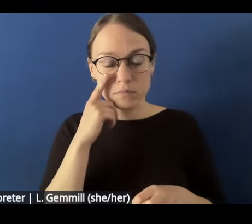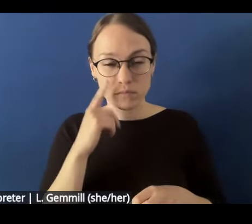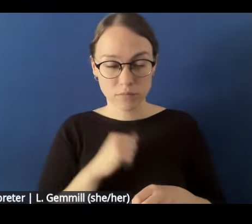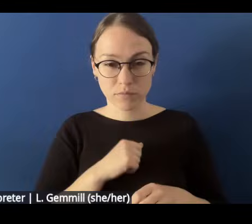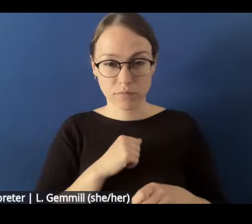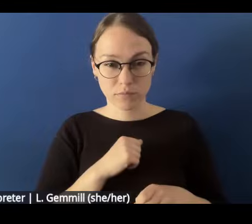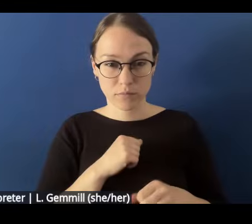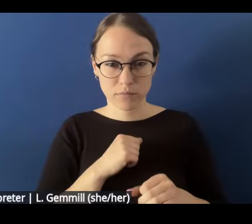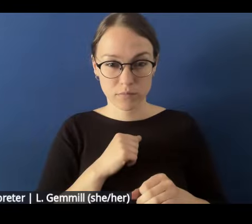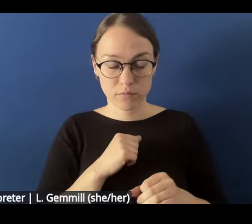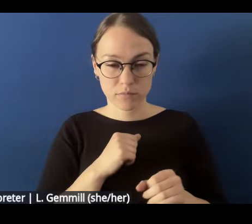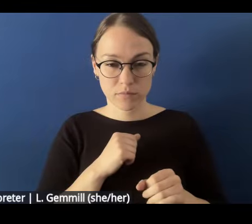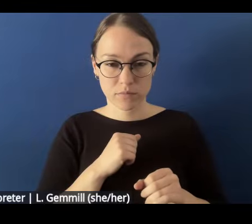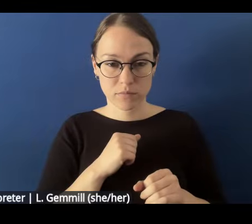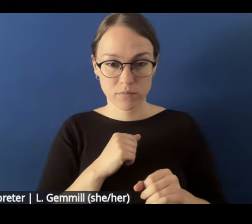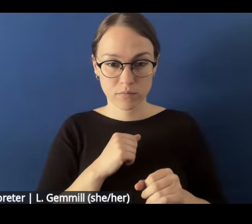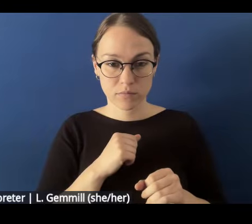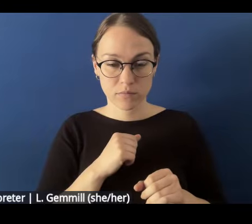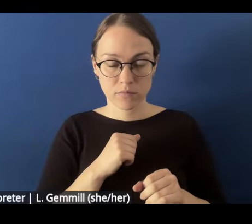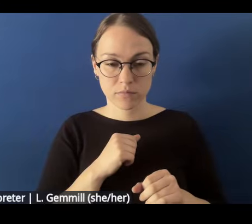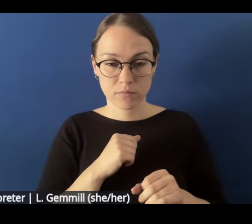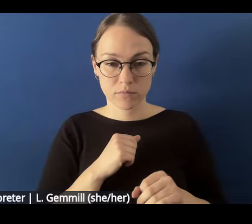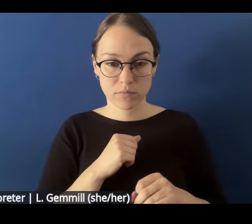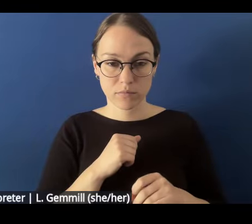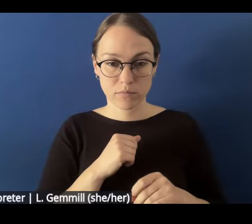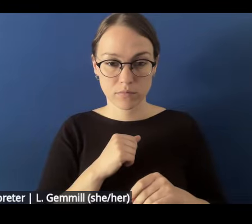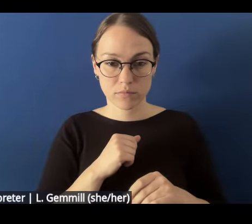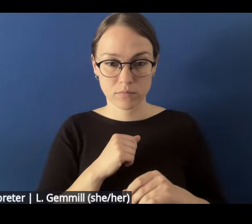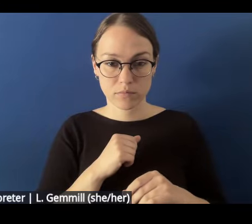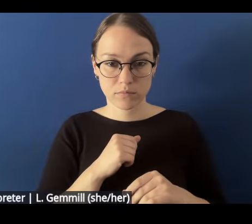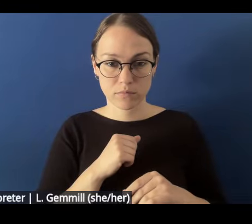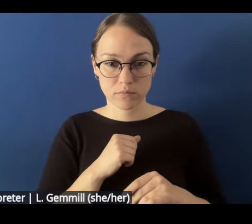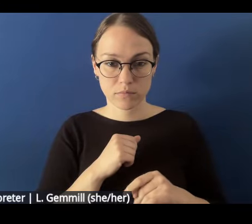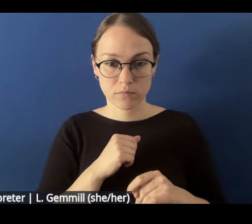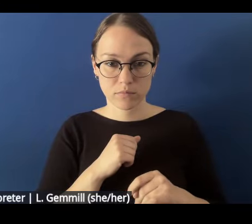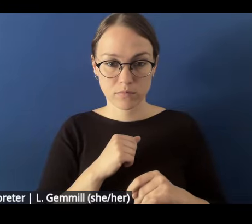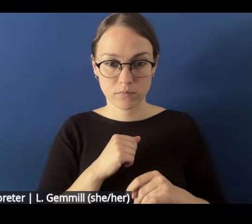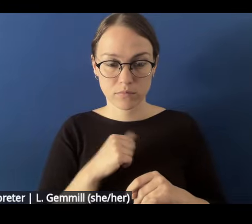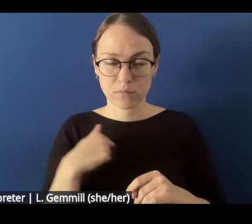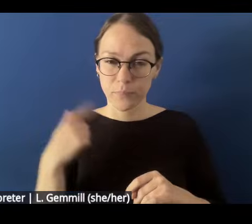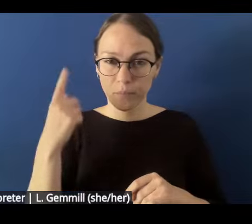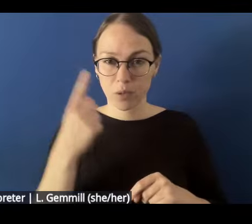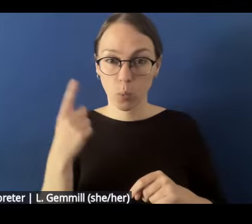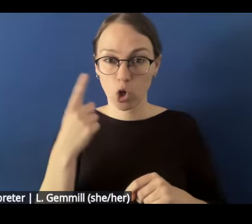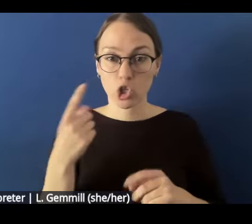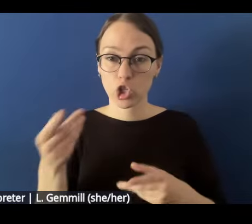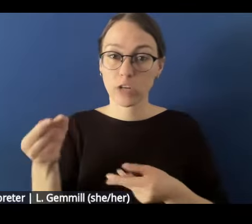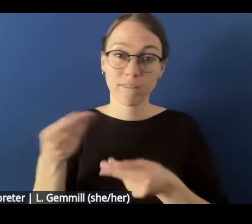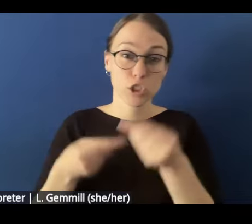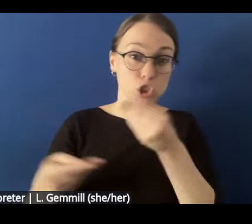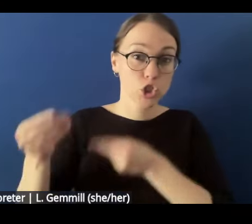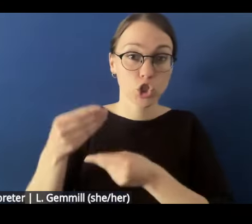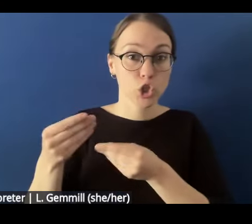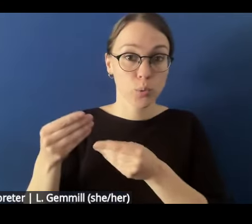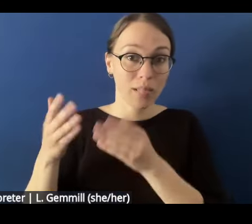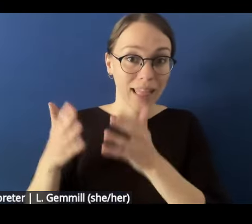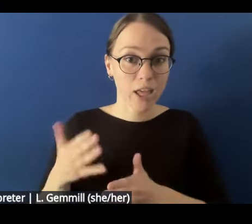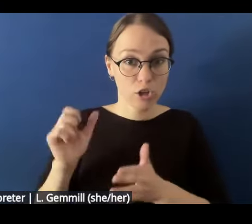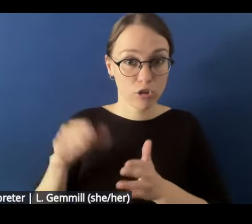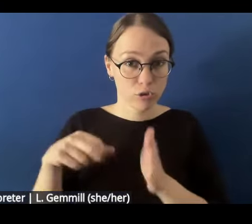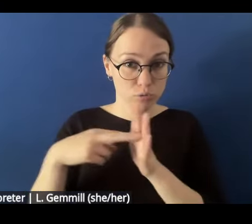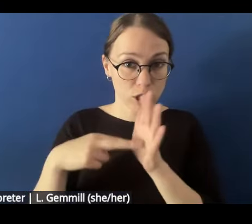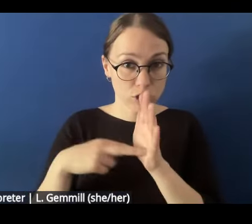a circulator could register on the state website, regardless of what campaign they're involved, register and say, you know what, I'm